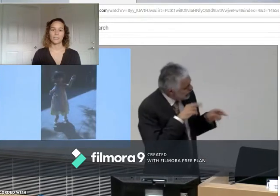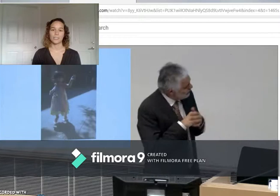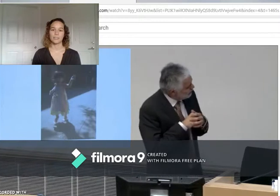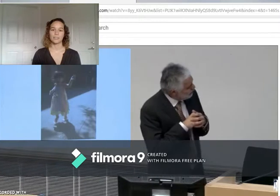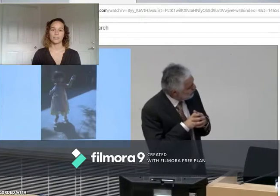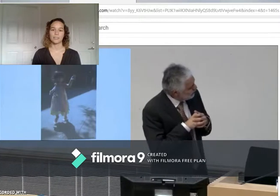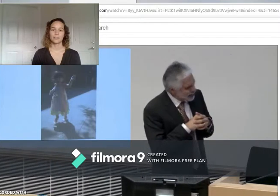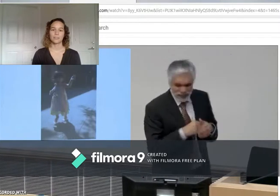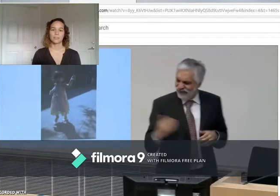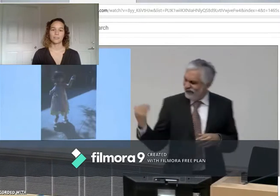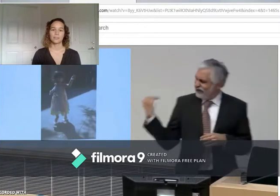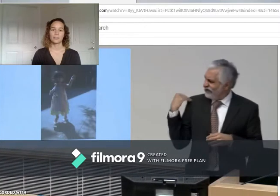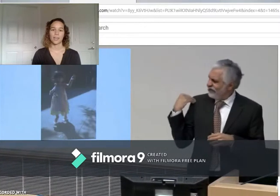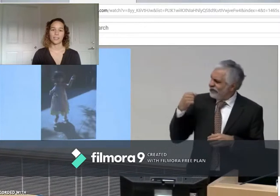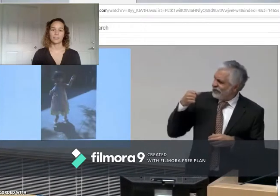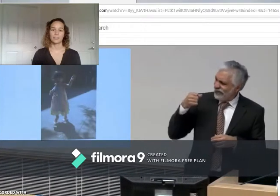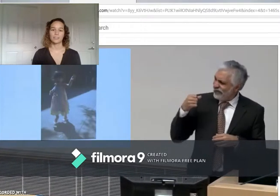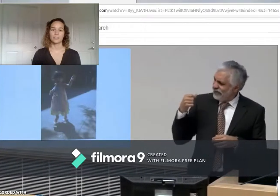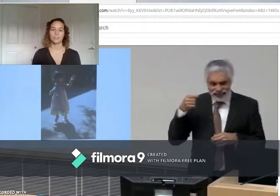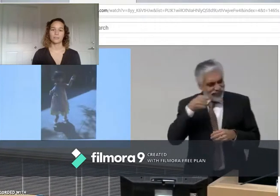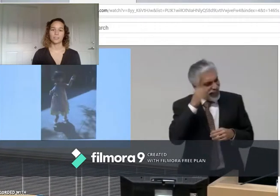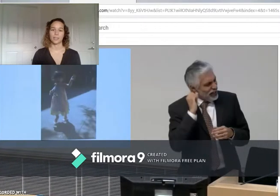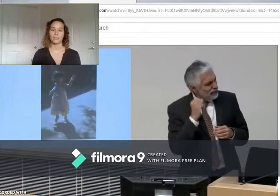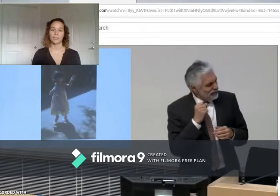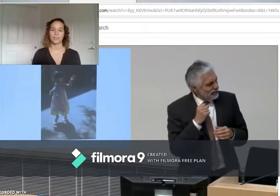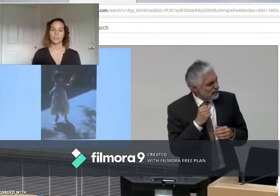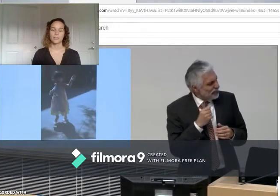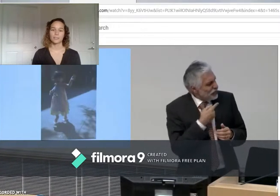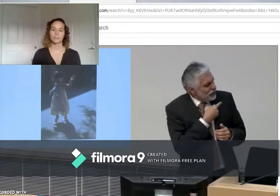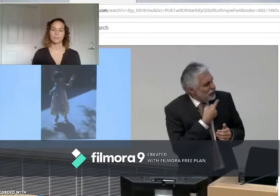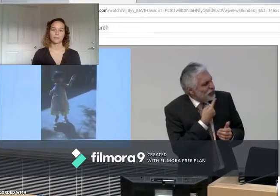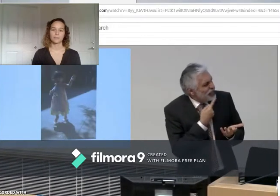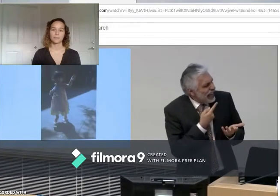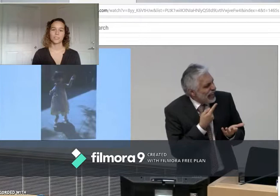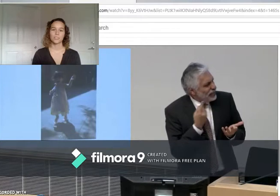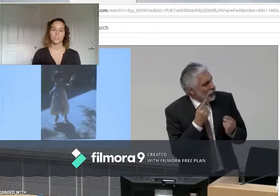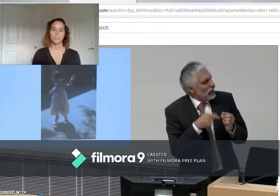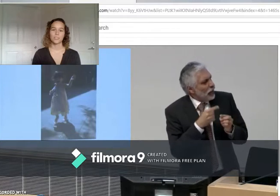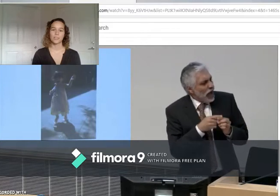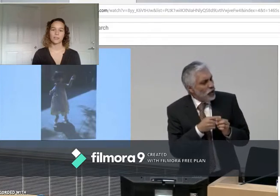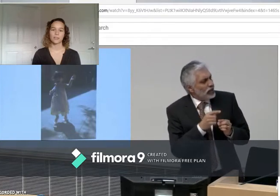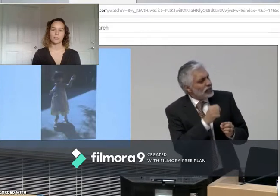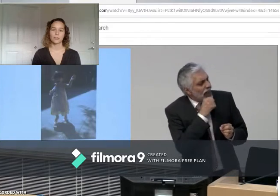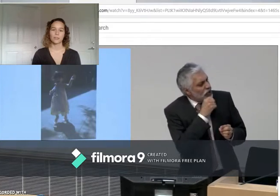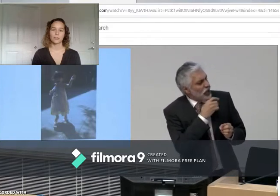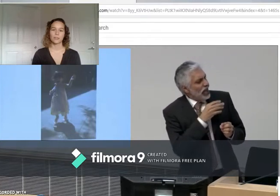I was sitting, signing. She was looking at me. She said,